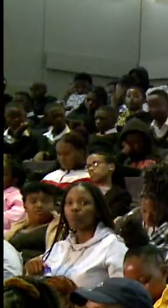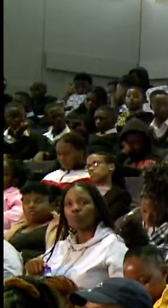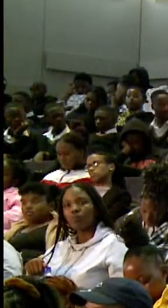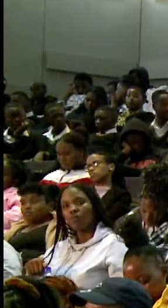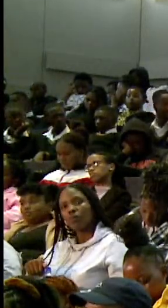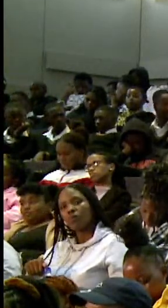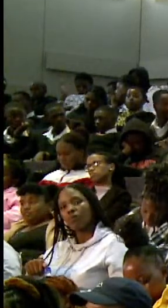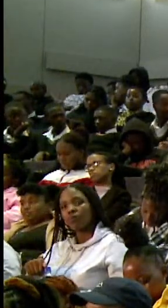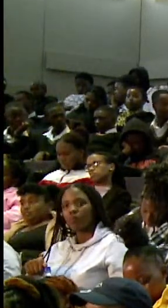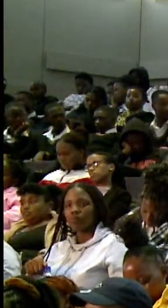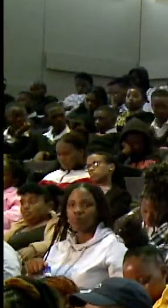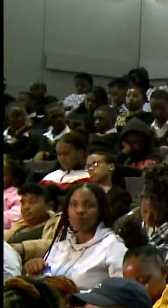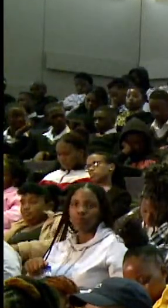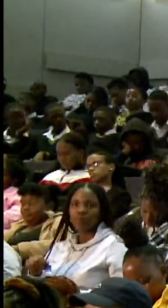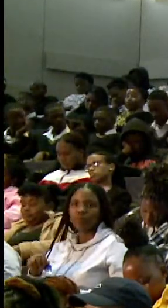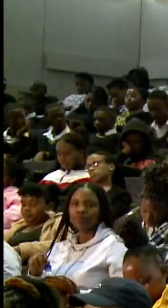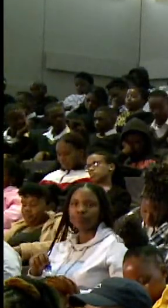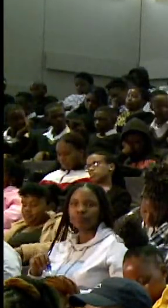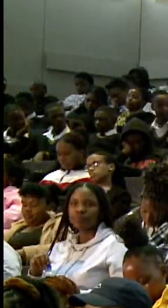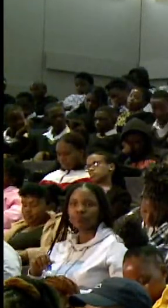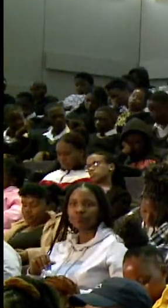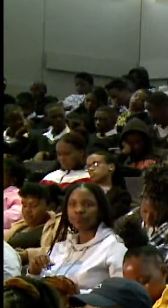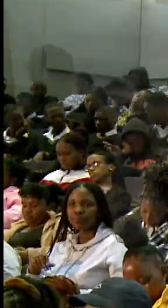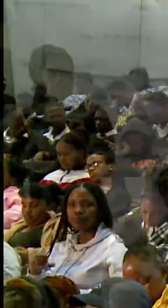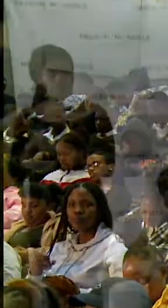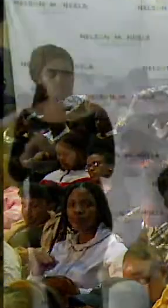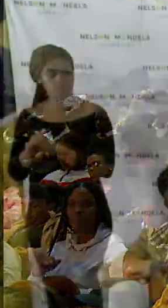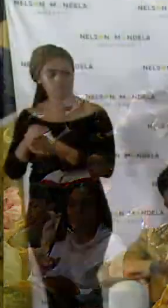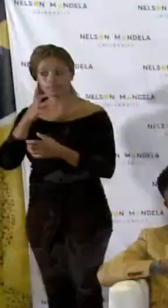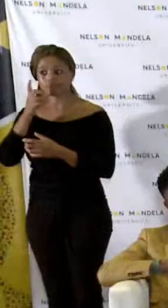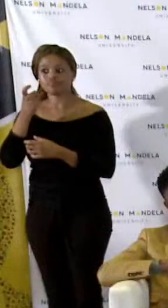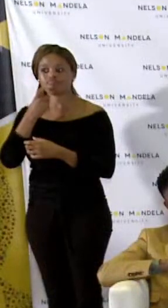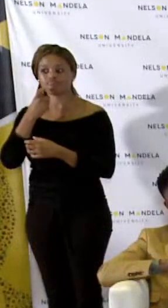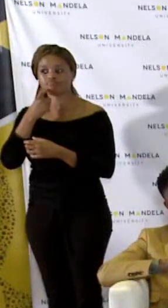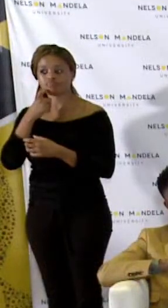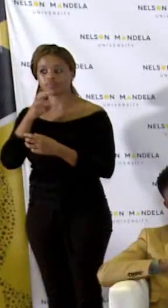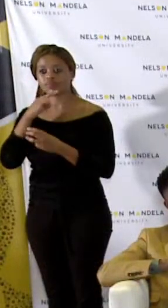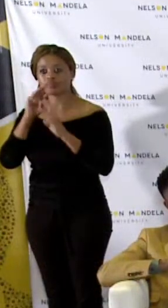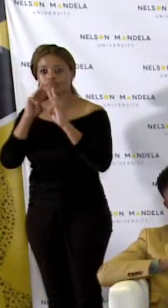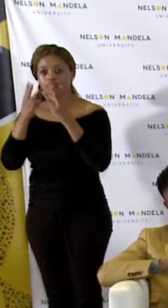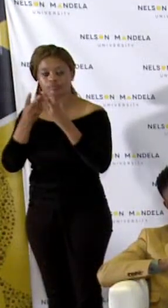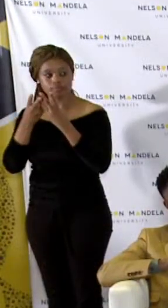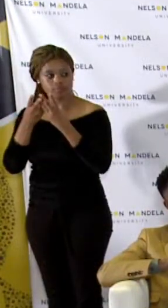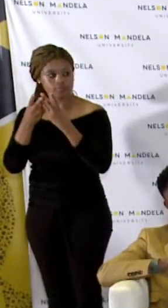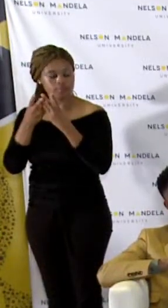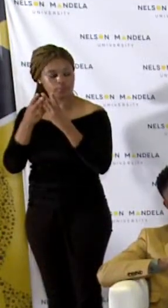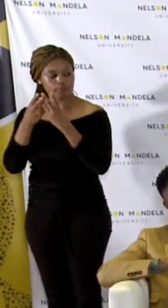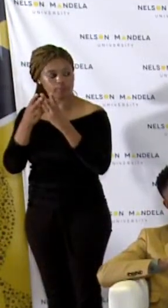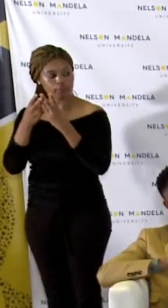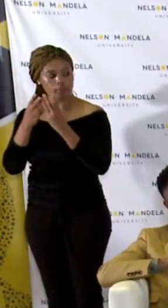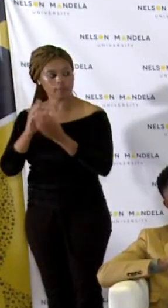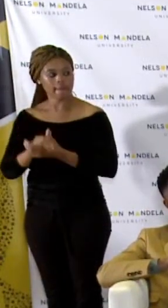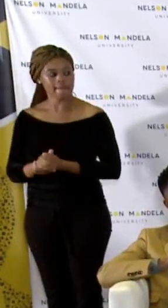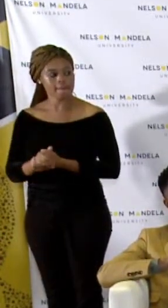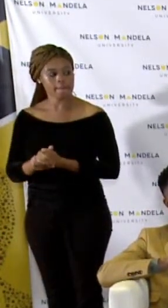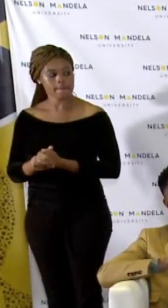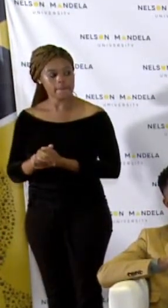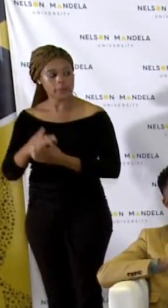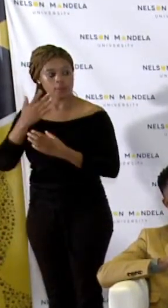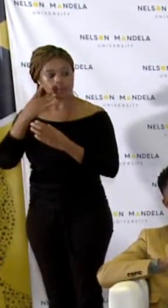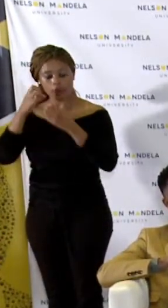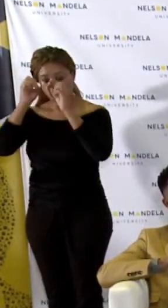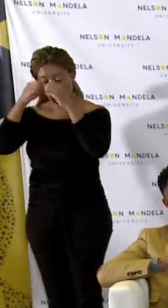world gets the flu, all right? When it gets a sniffle, the world catches a cold. So when